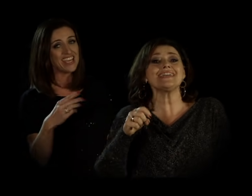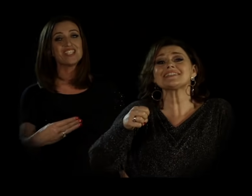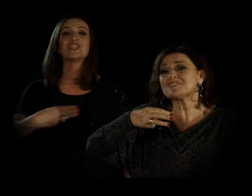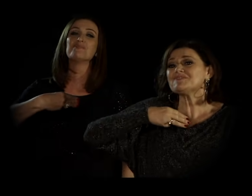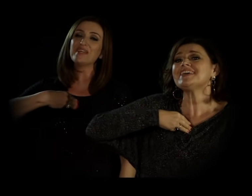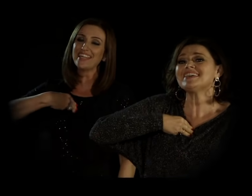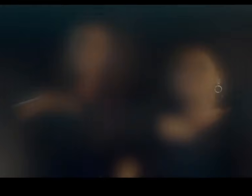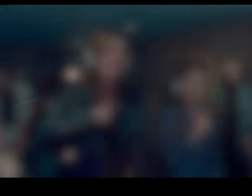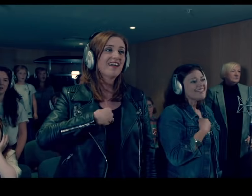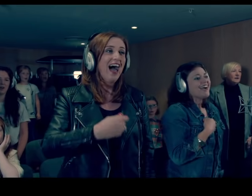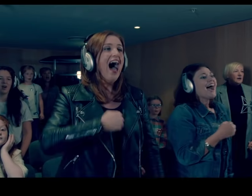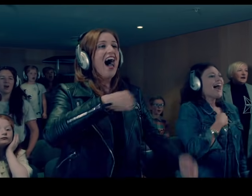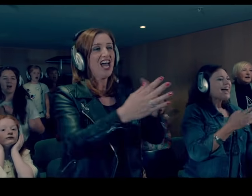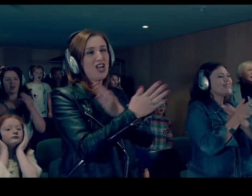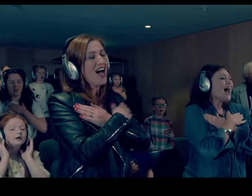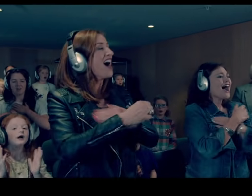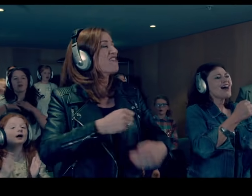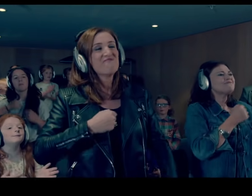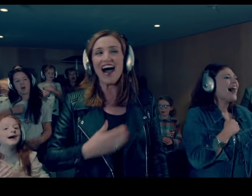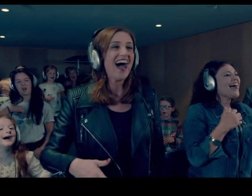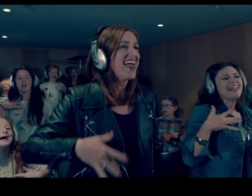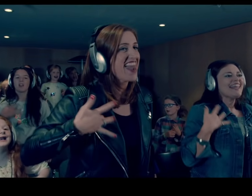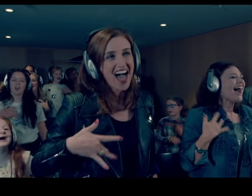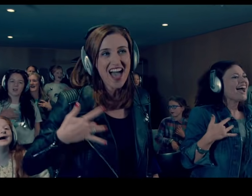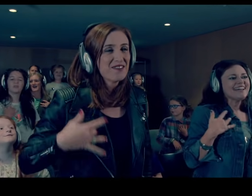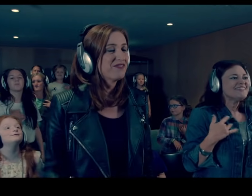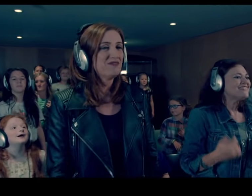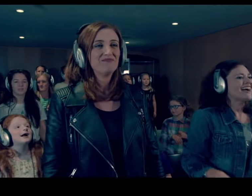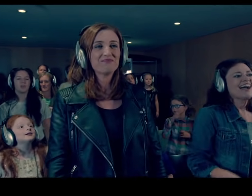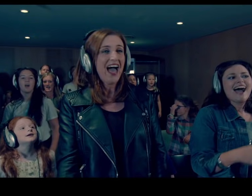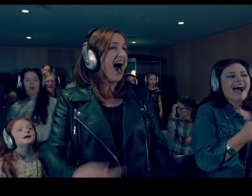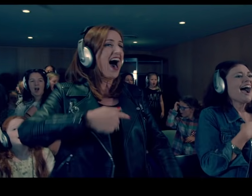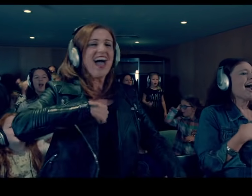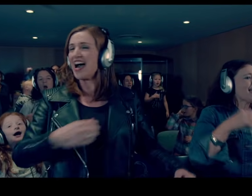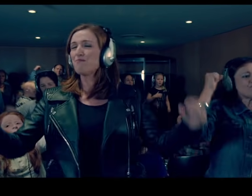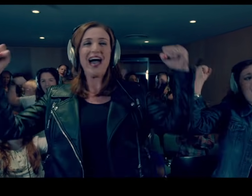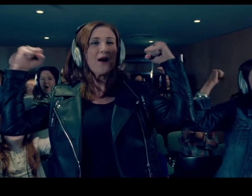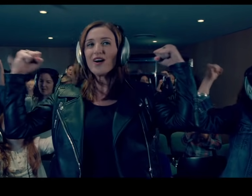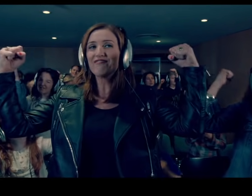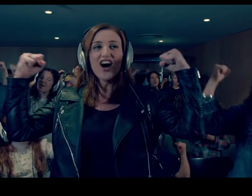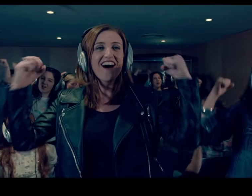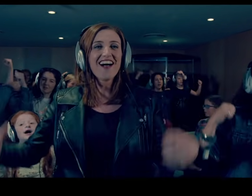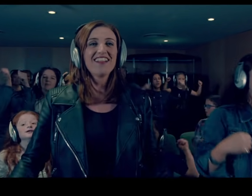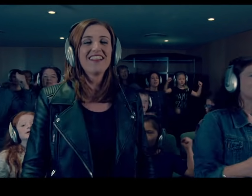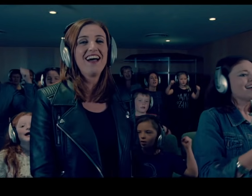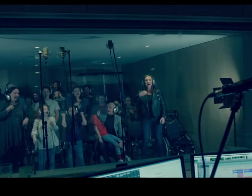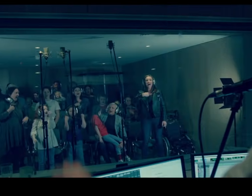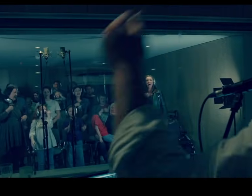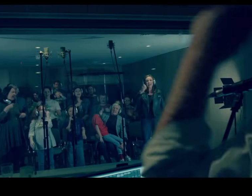to me I love my life I am powerful I